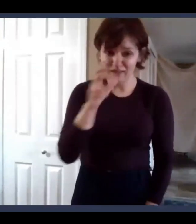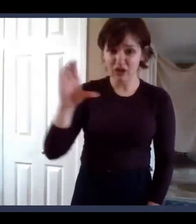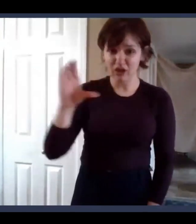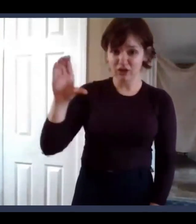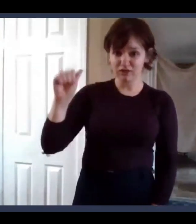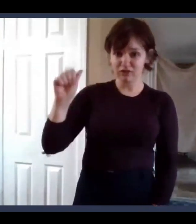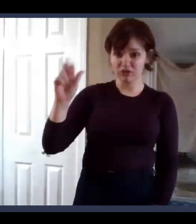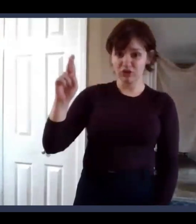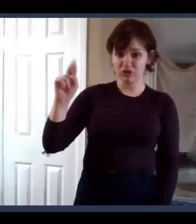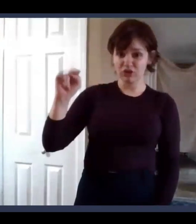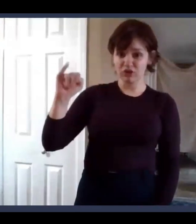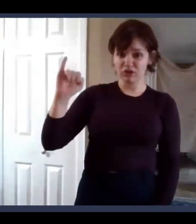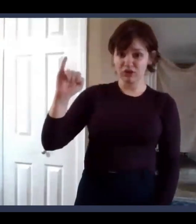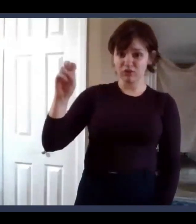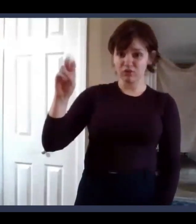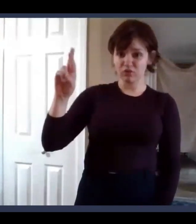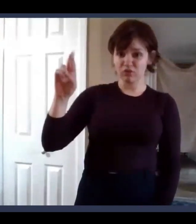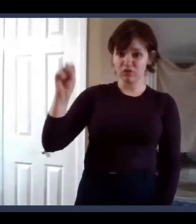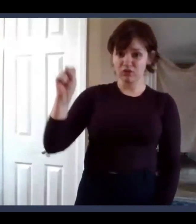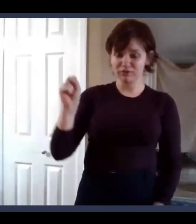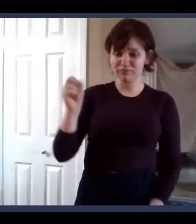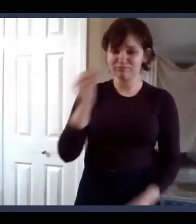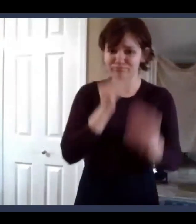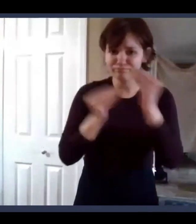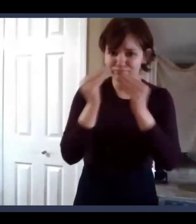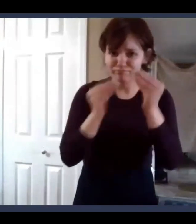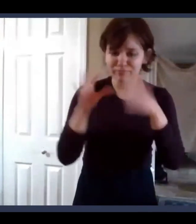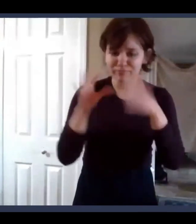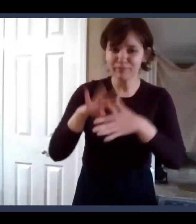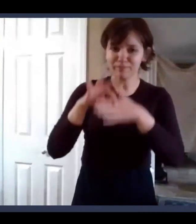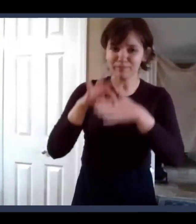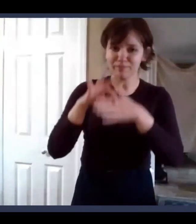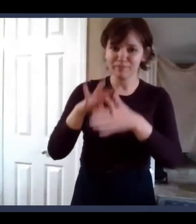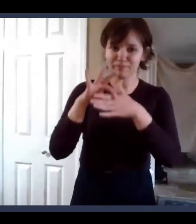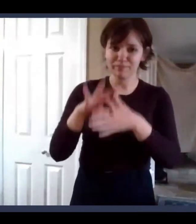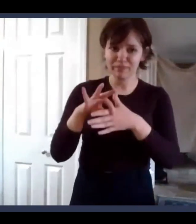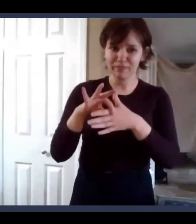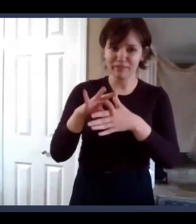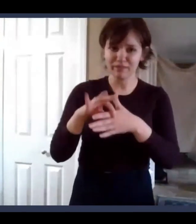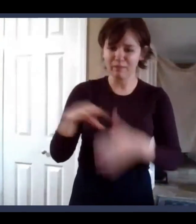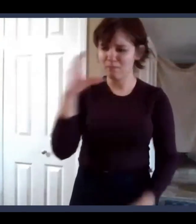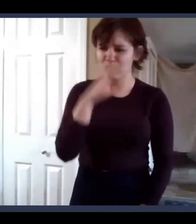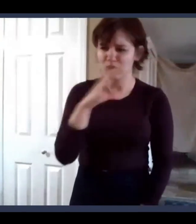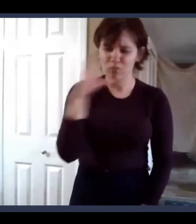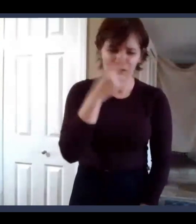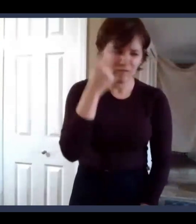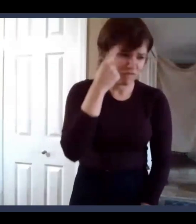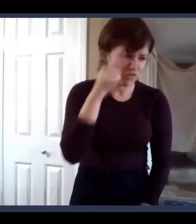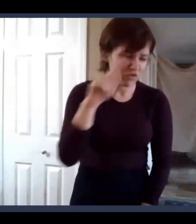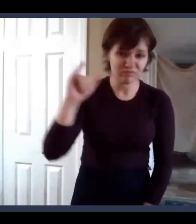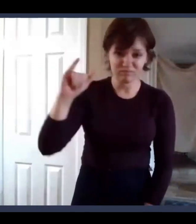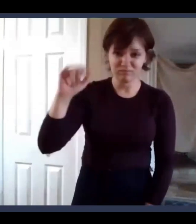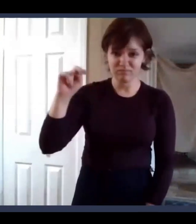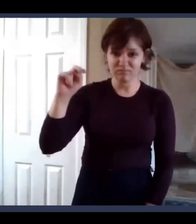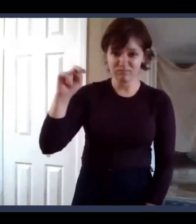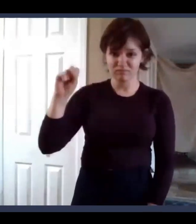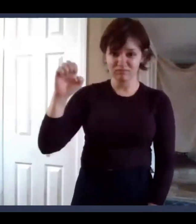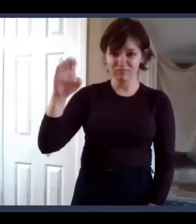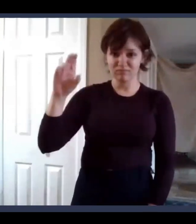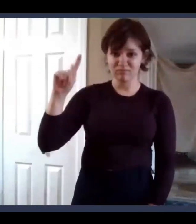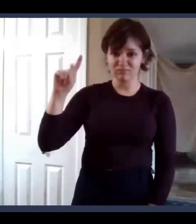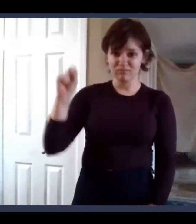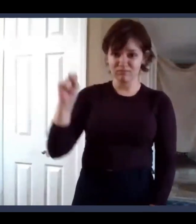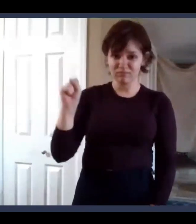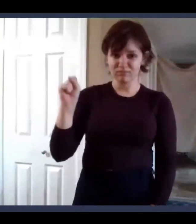they're often carnivores. They're looking for other insects to eat, or little dead animals they pick at. But